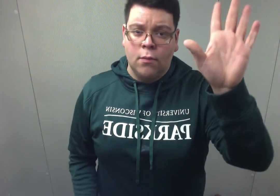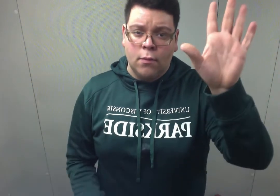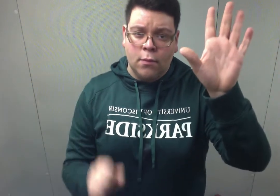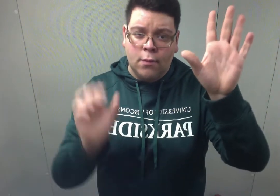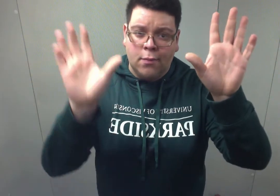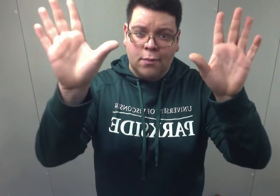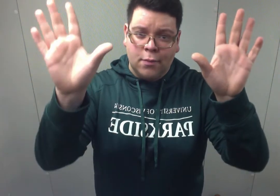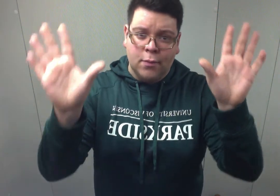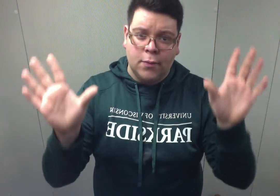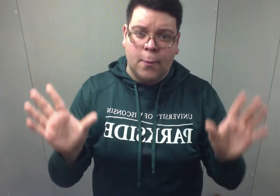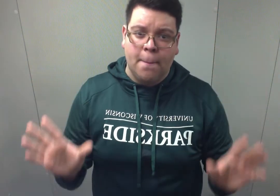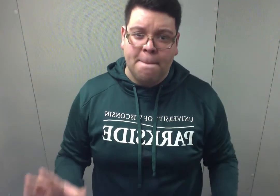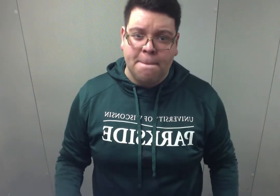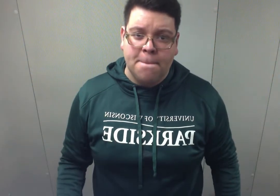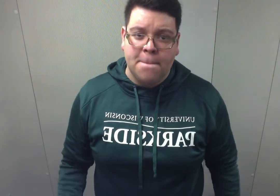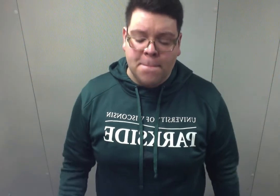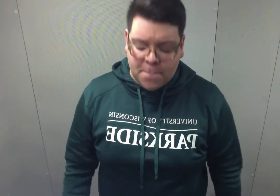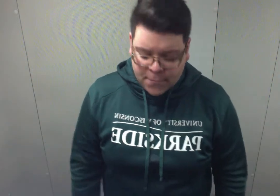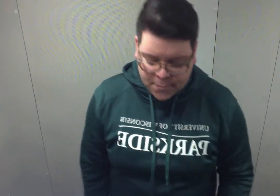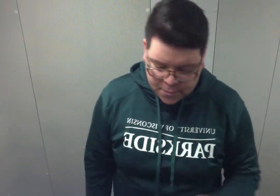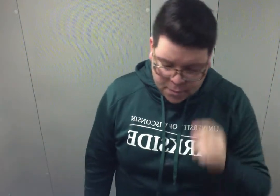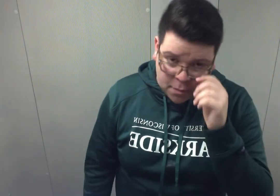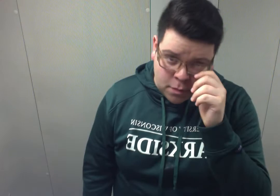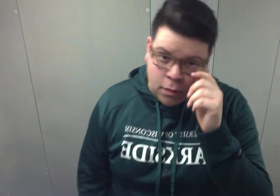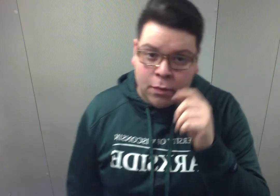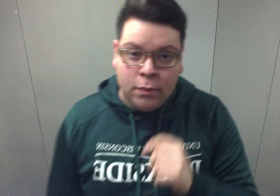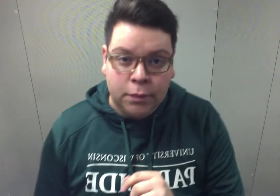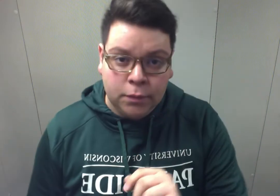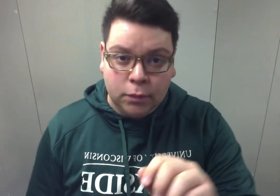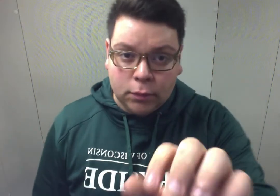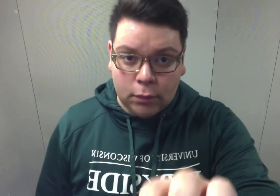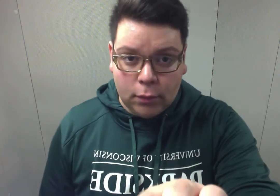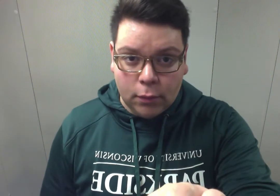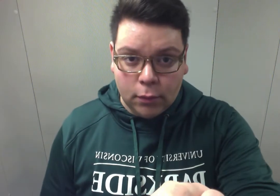chandelier I'm gonna swing from the chandelier I'm gonna bust dig